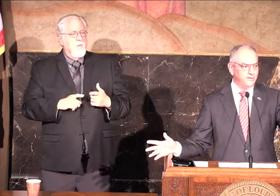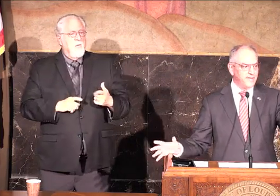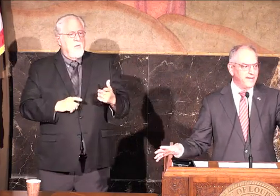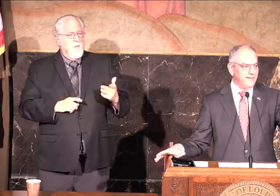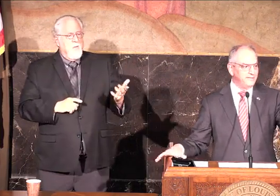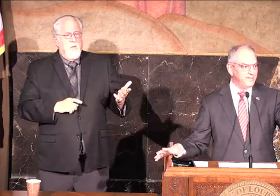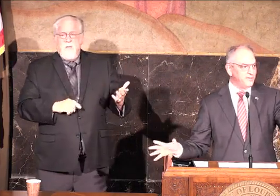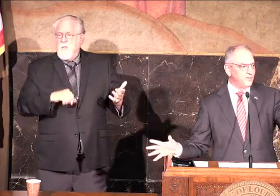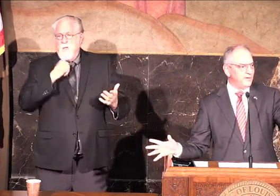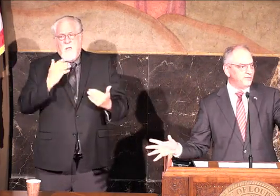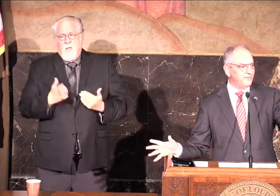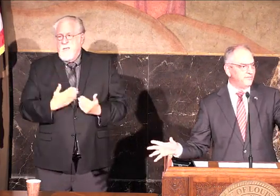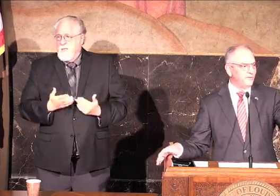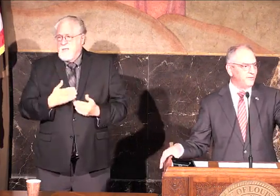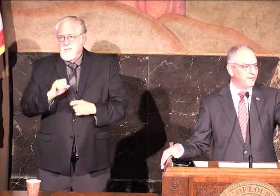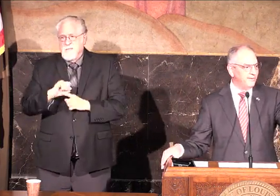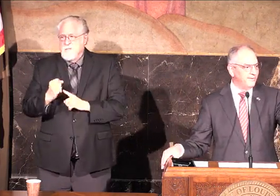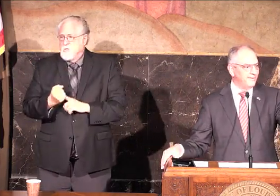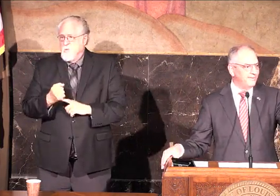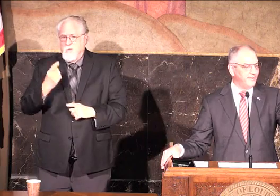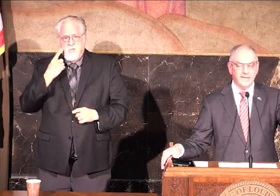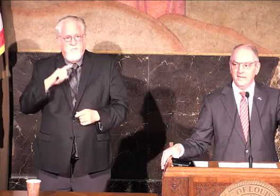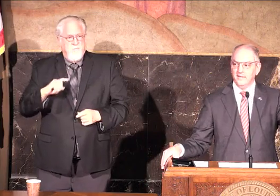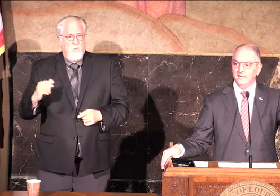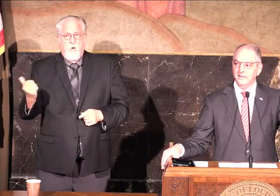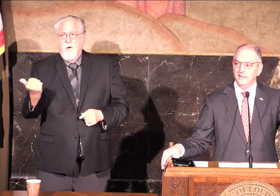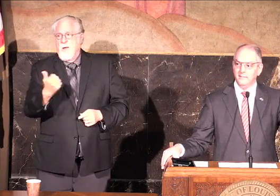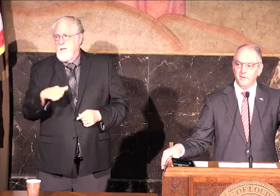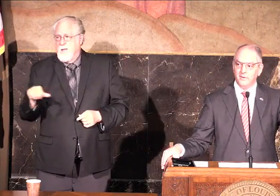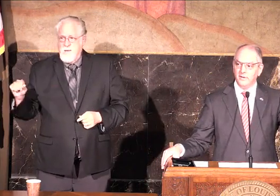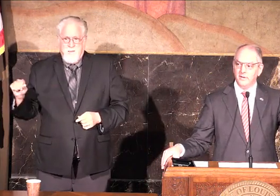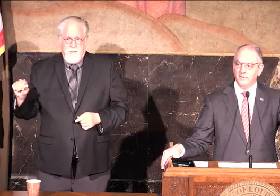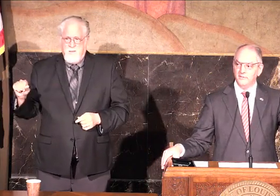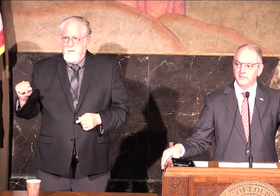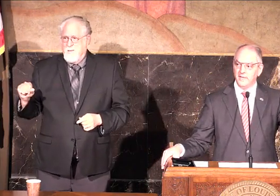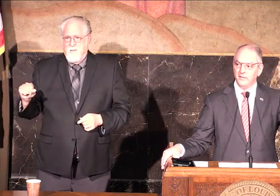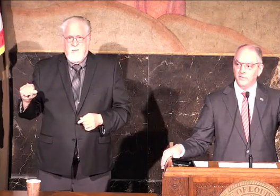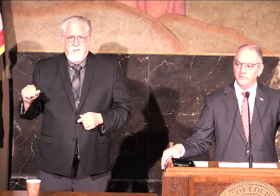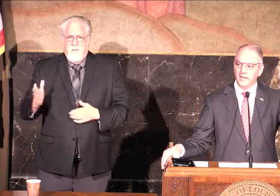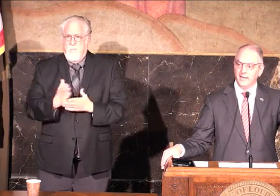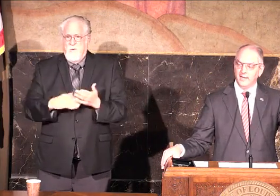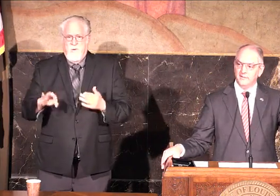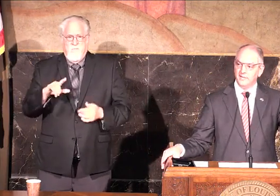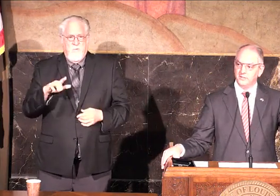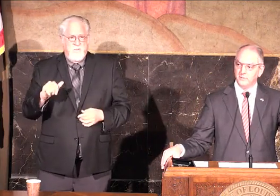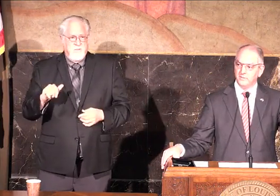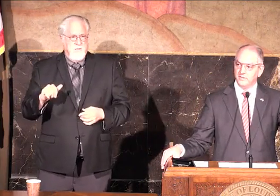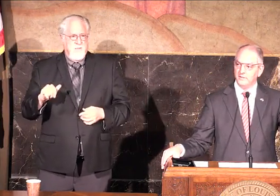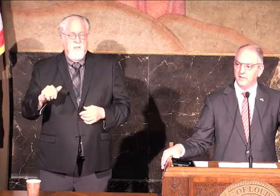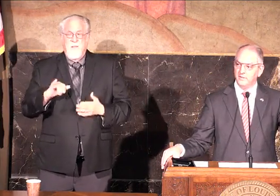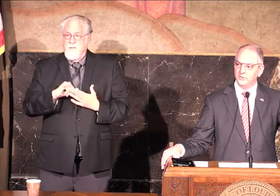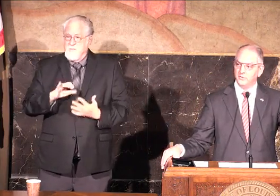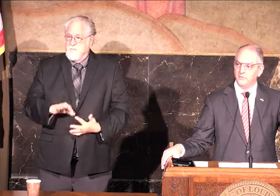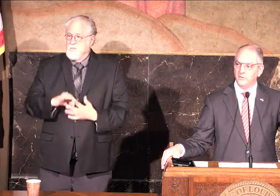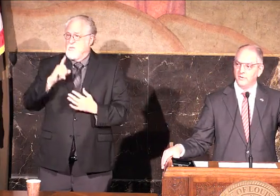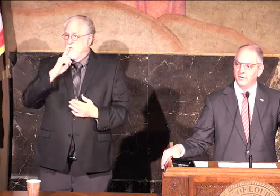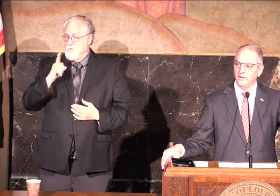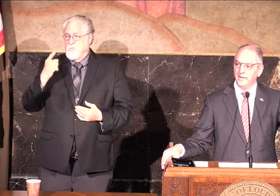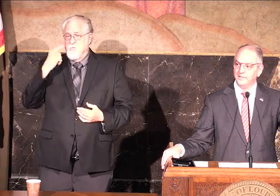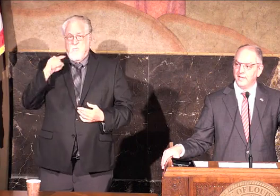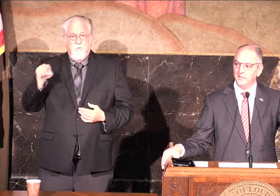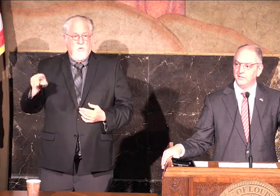This is not an easy situation for any part of the state of Louisiana, and I guess that's especially true